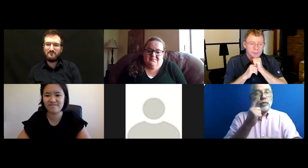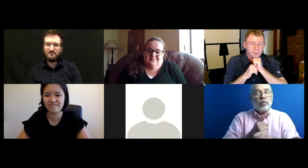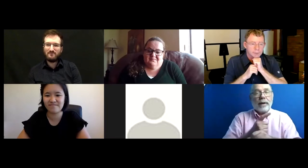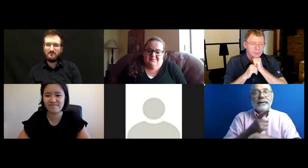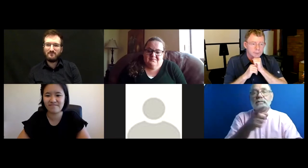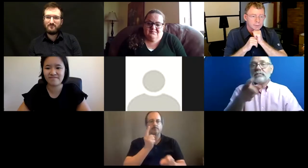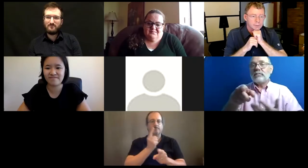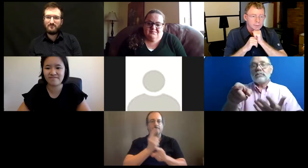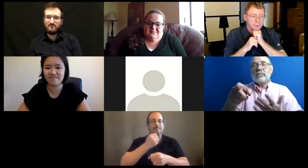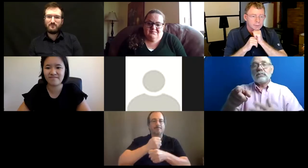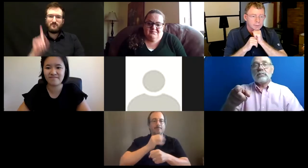Yes.